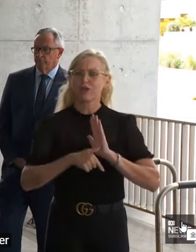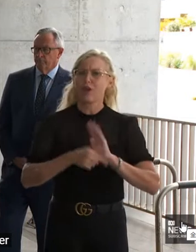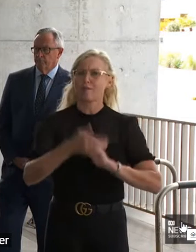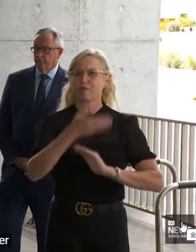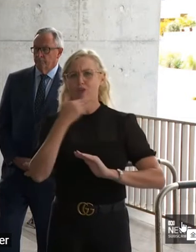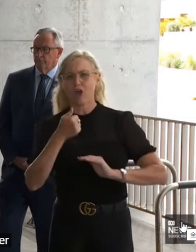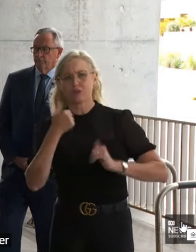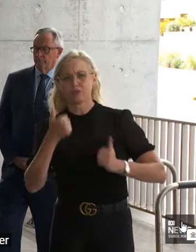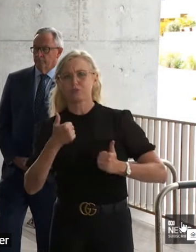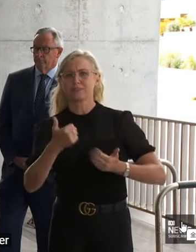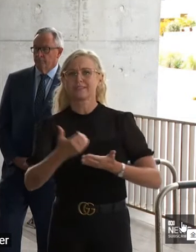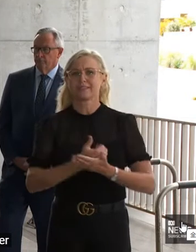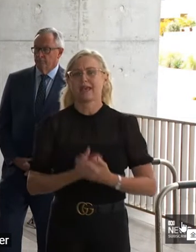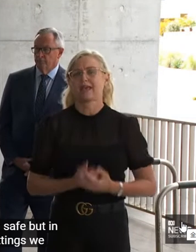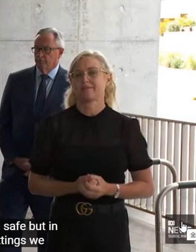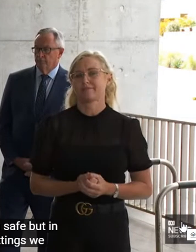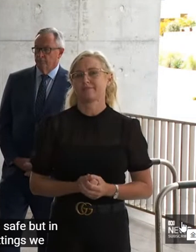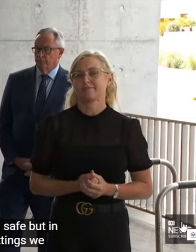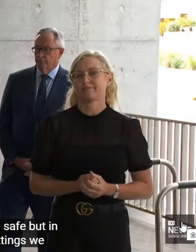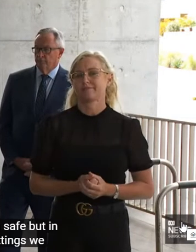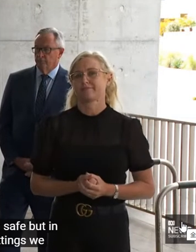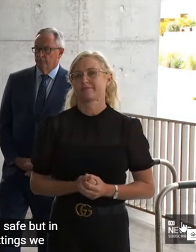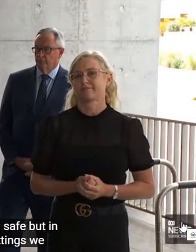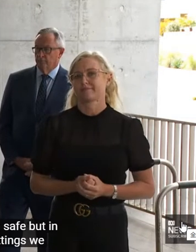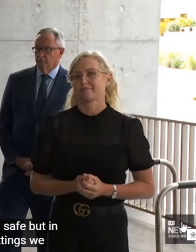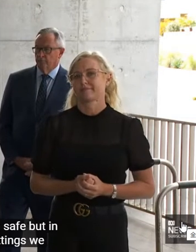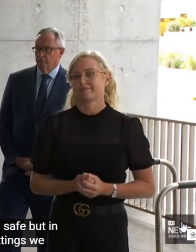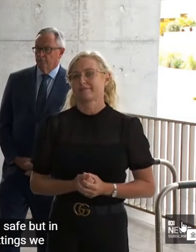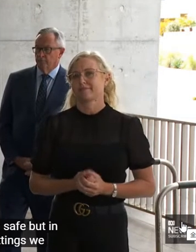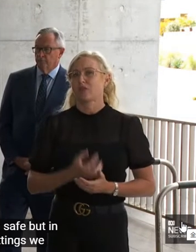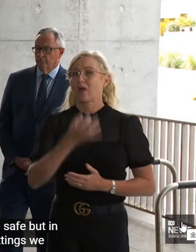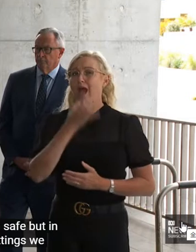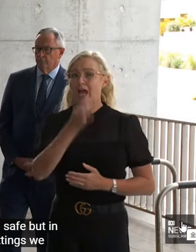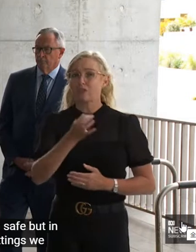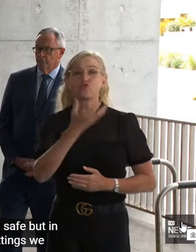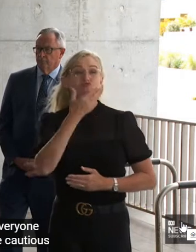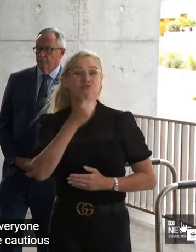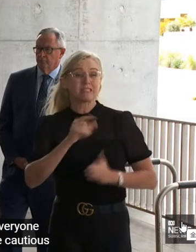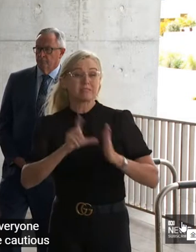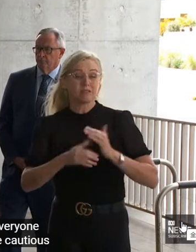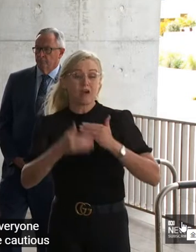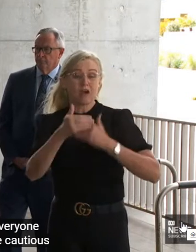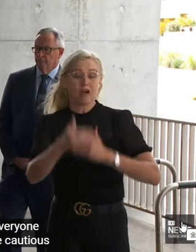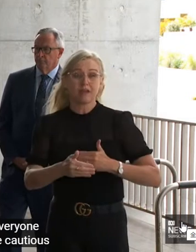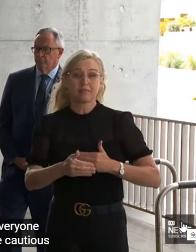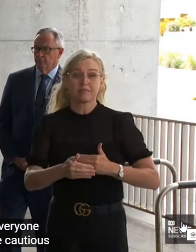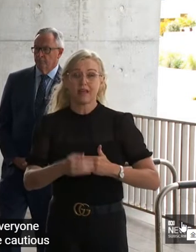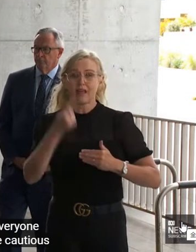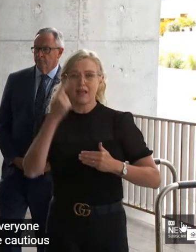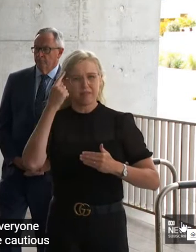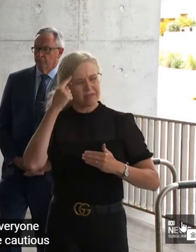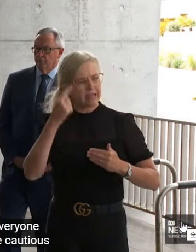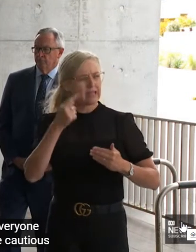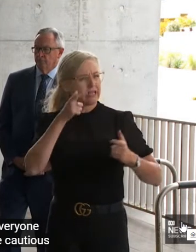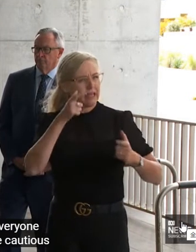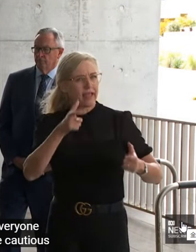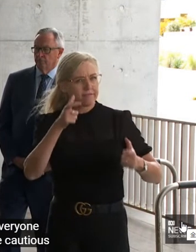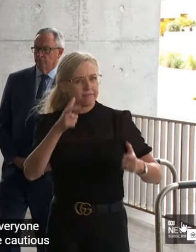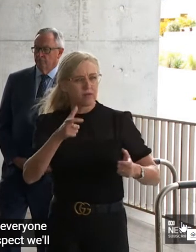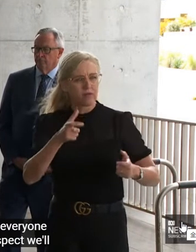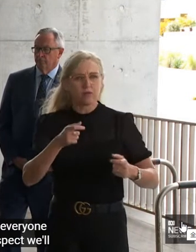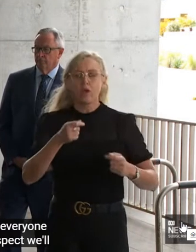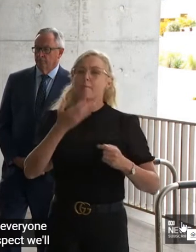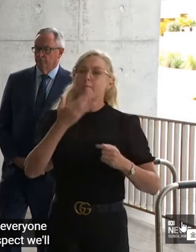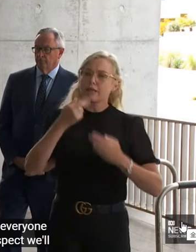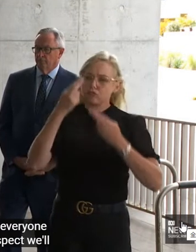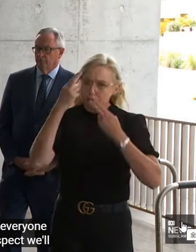ask everyone across our state to be cautious over Christmas, treat everyone with kindness and respect. We'll get through the other